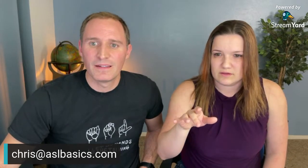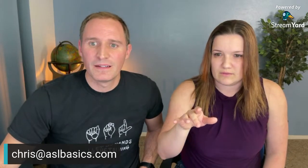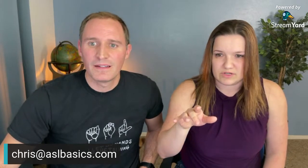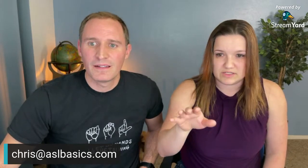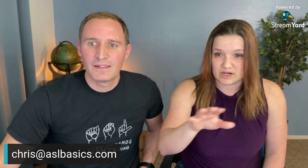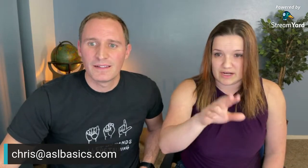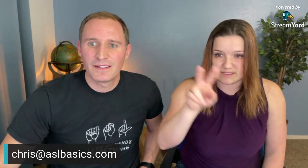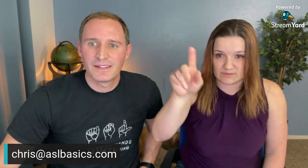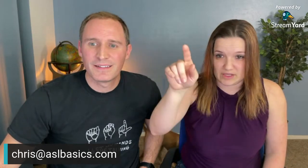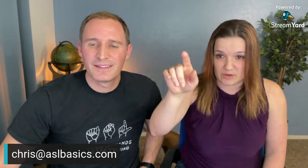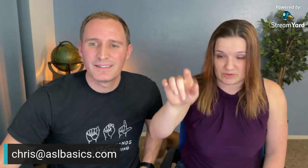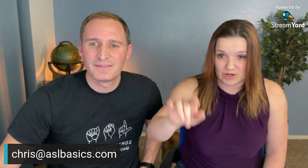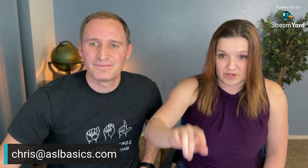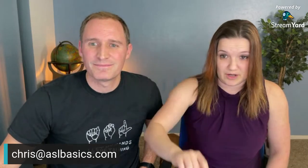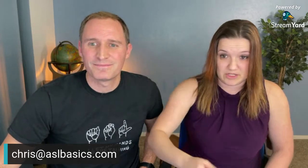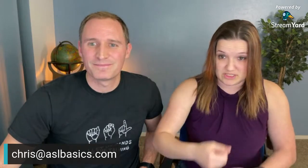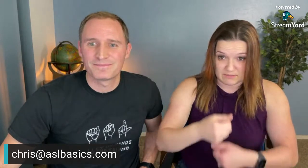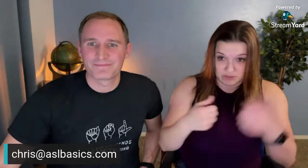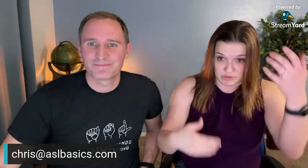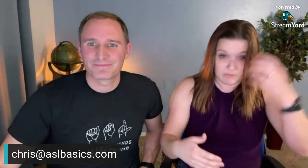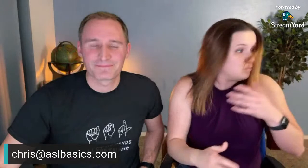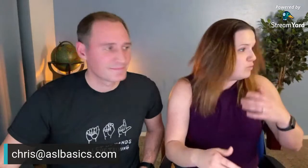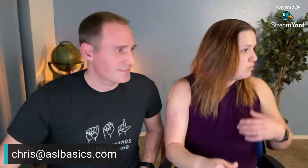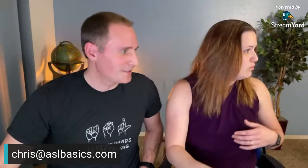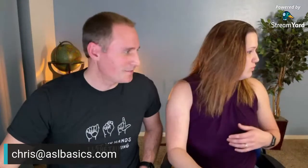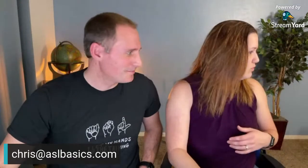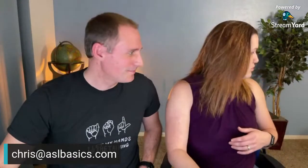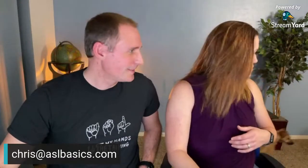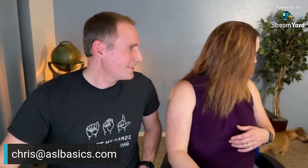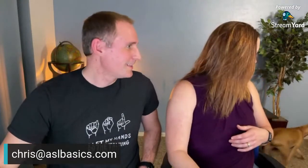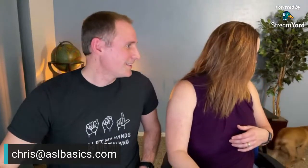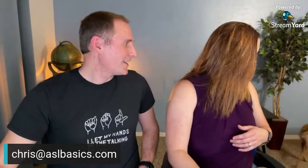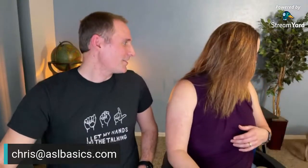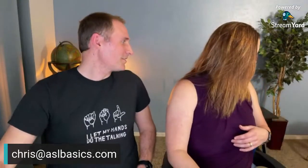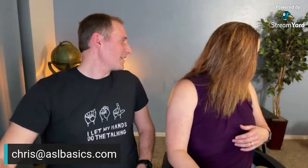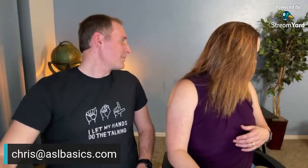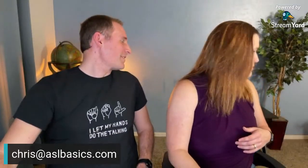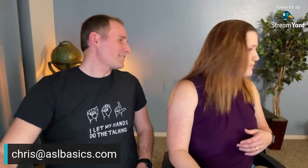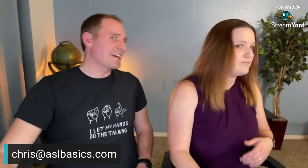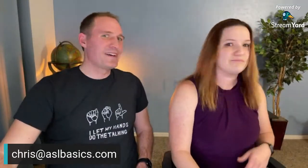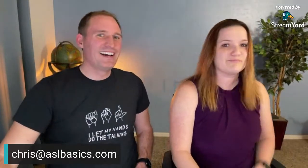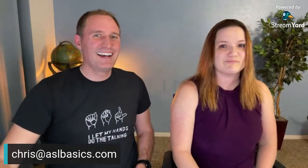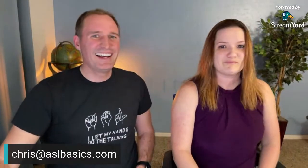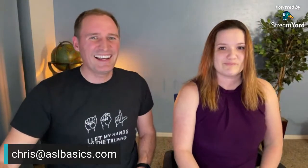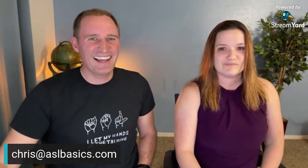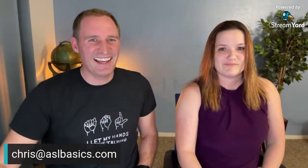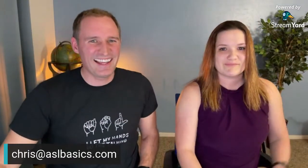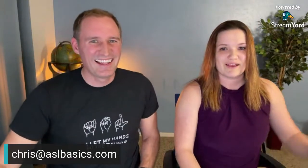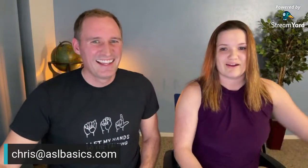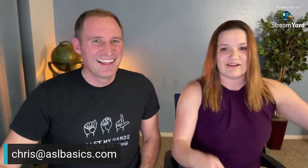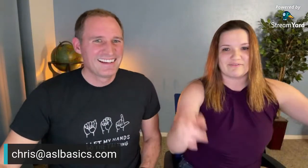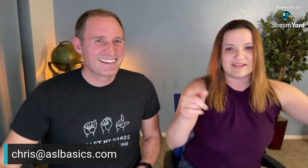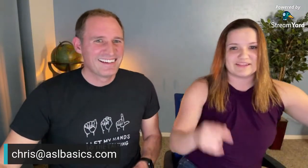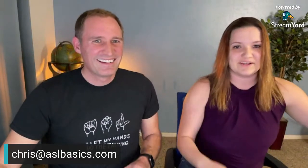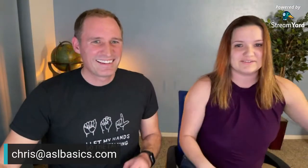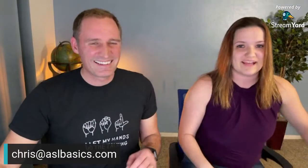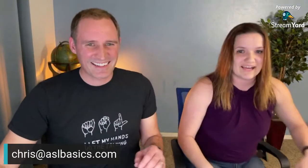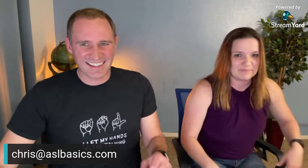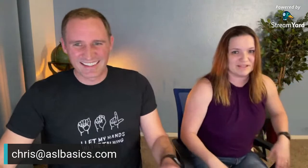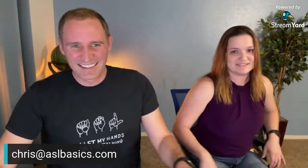I'm trying. Sorry, guys. I'm like going through all your. It just like blew up. Oh, that was only a matter of time. All right, read those. Okay. I gotta plug